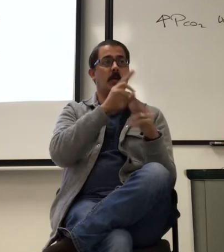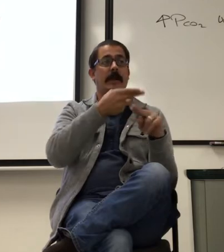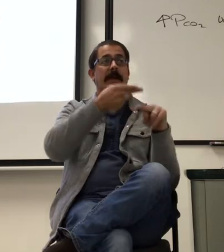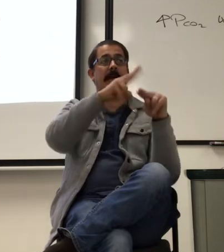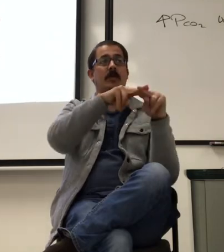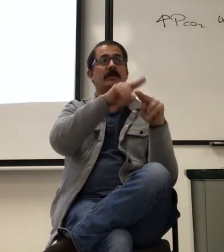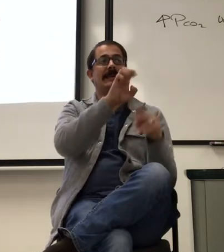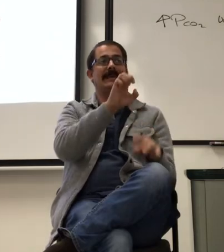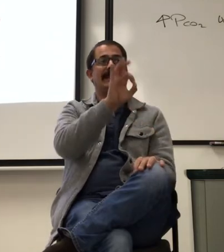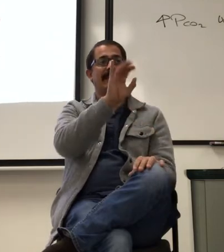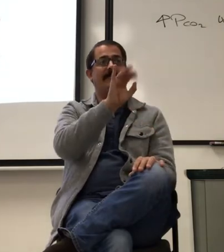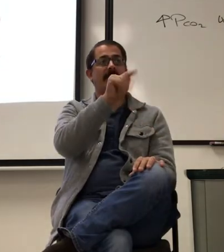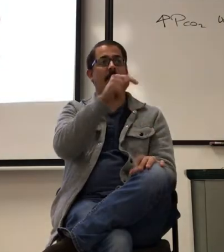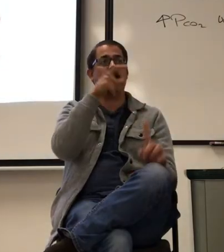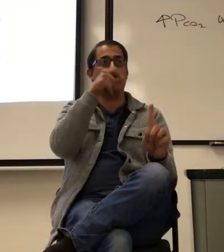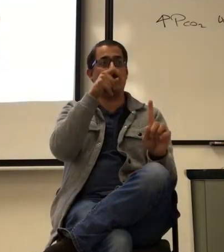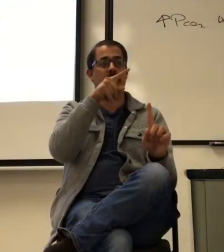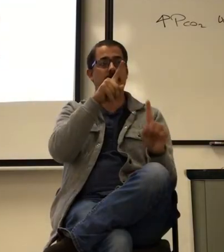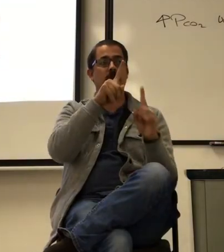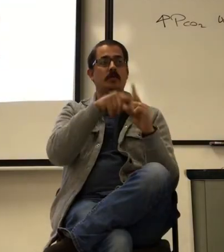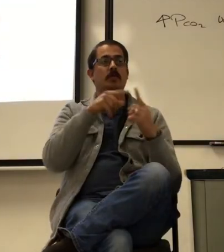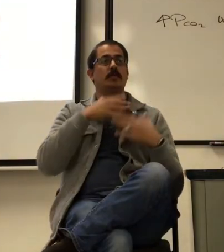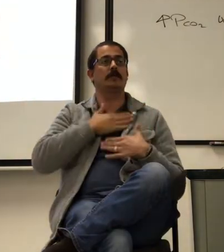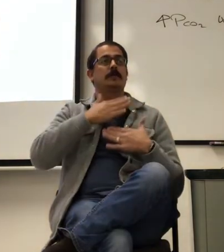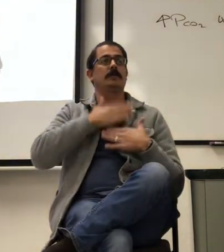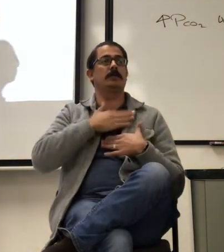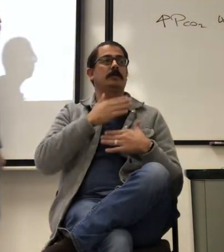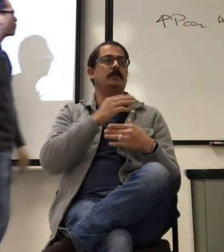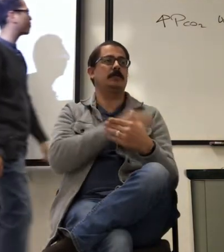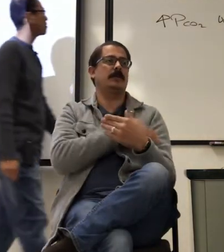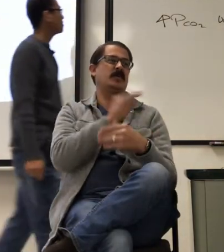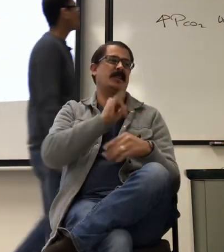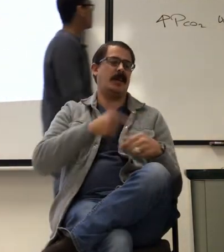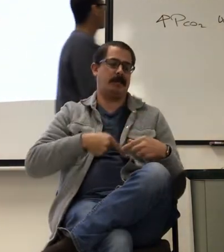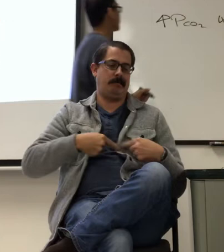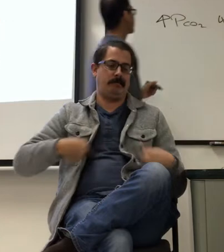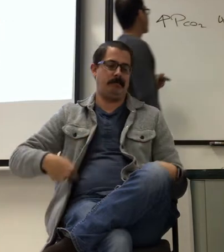the efferent impulses to the respiratory muscles like the diaphragm.